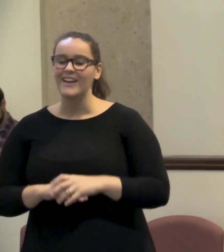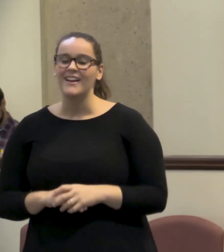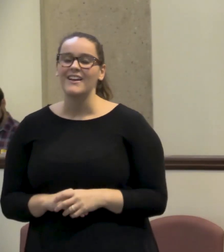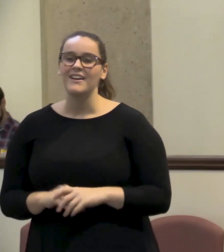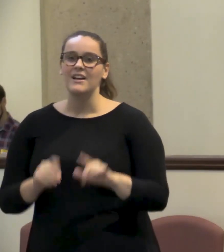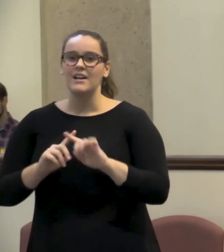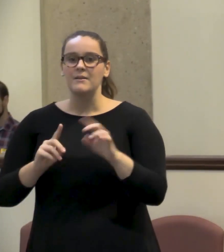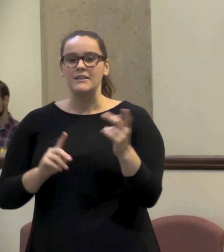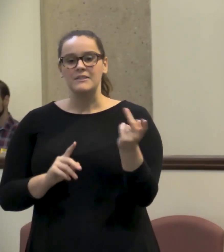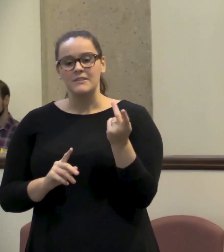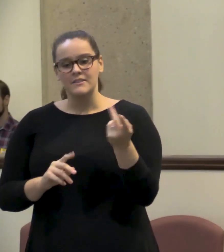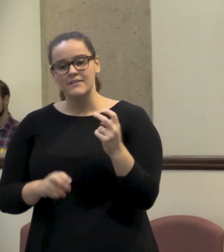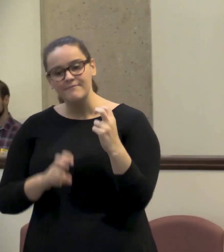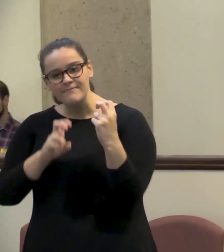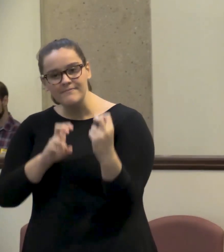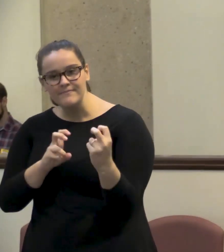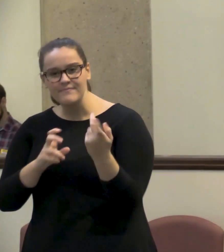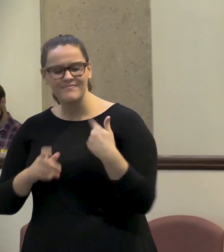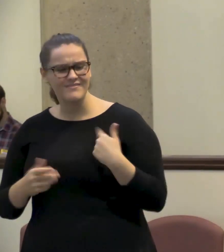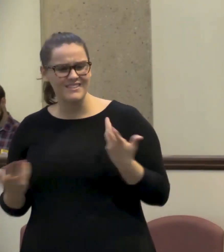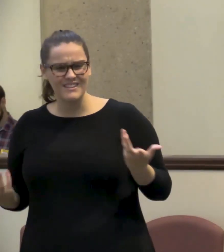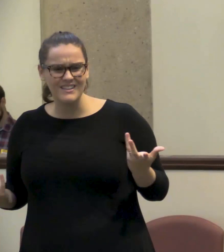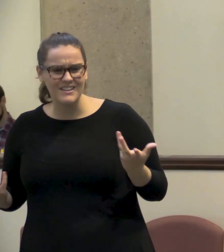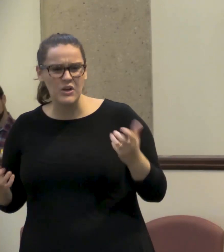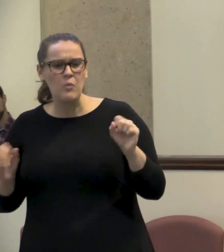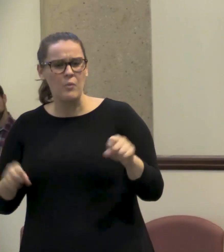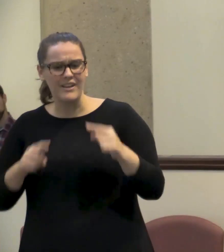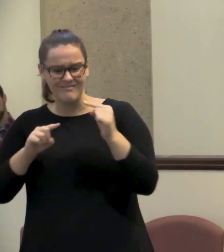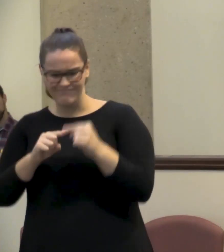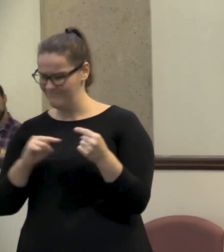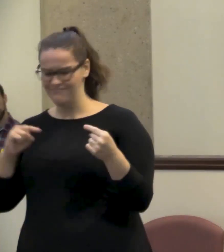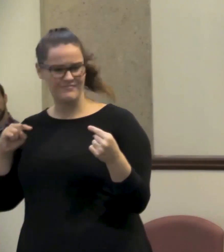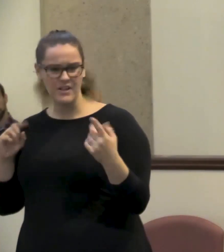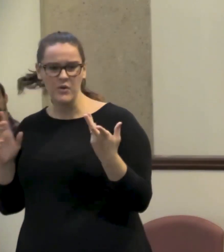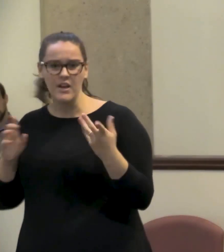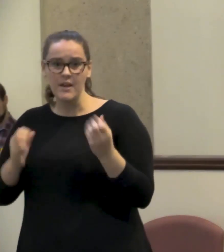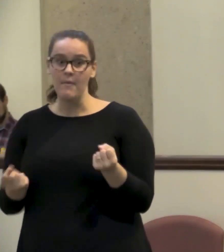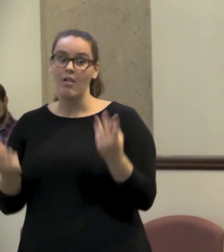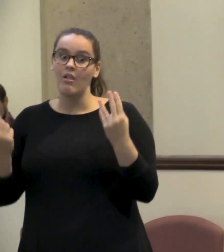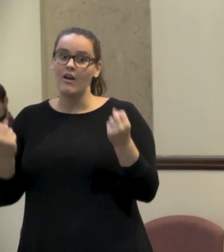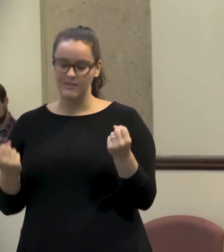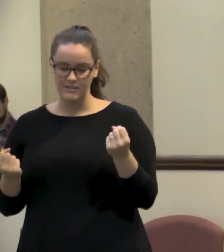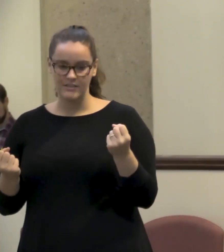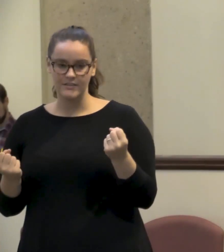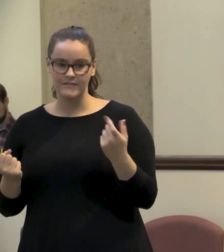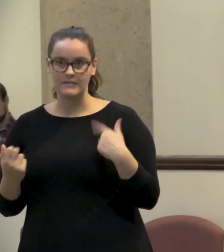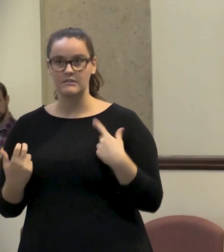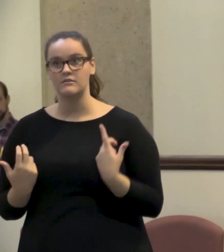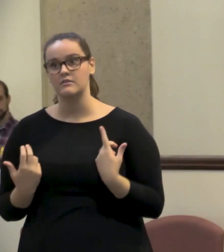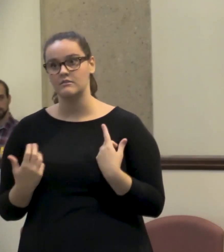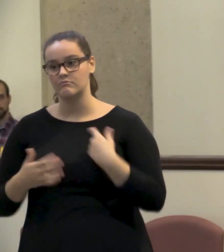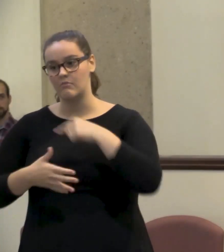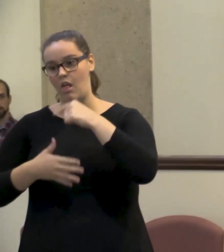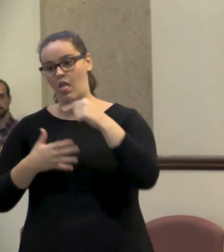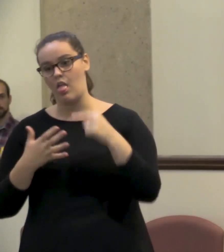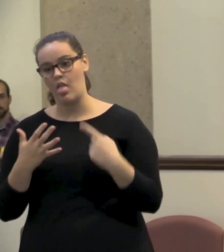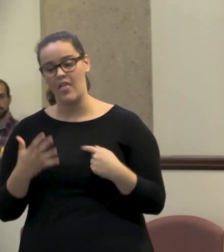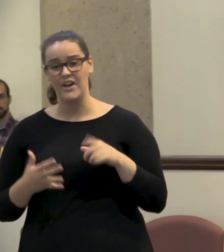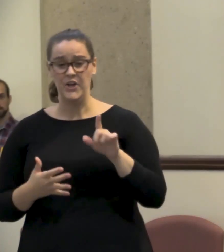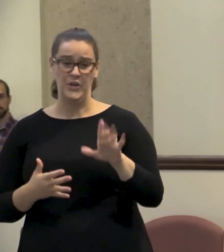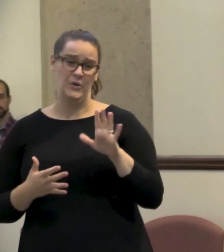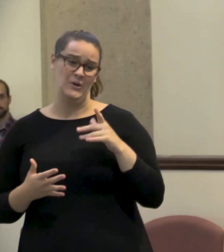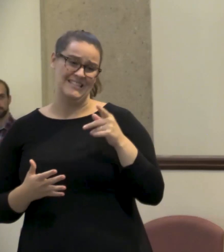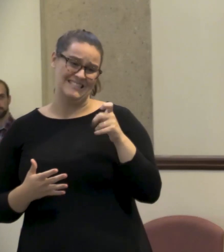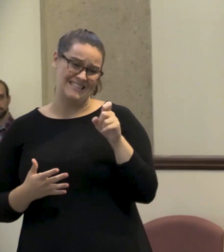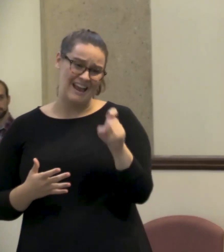But we were sitting there in committee and I said to him, you know, we can disagree about a lot of stuff. You know, we can disagree about your terrible tax plan